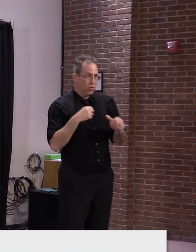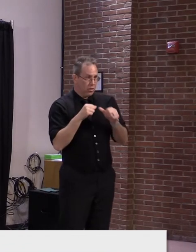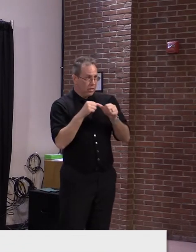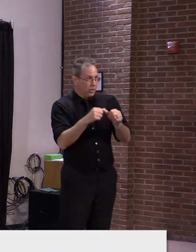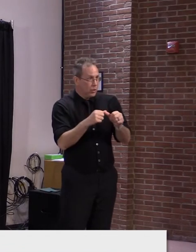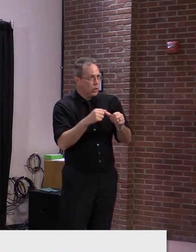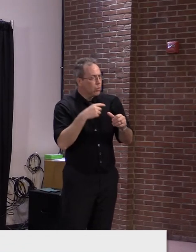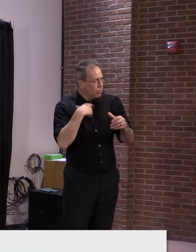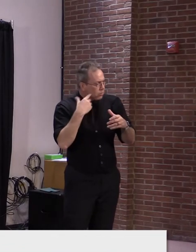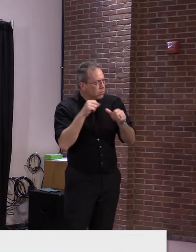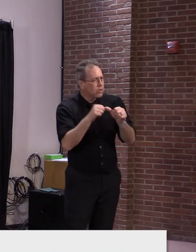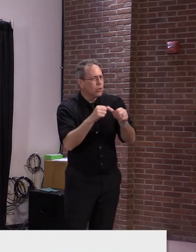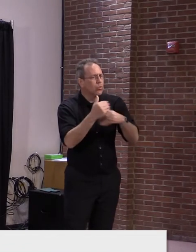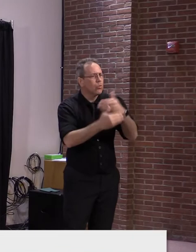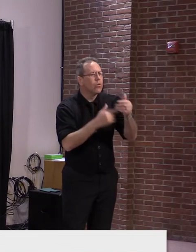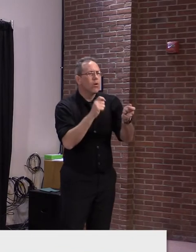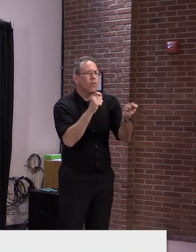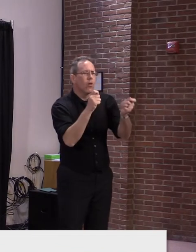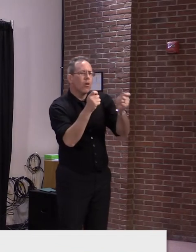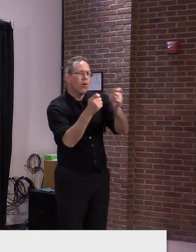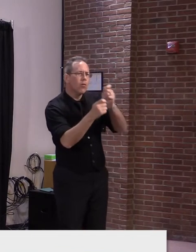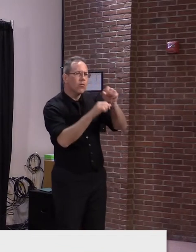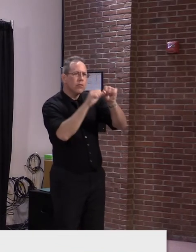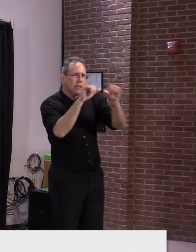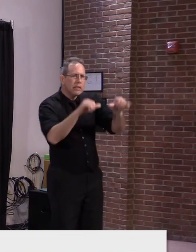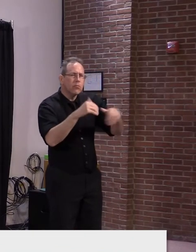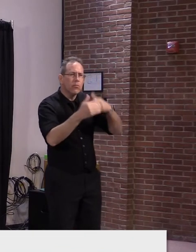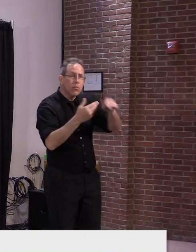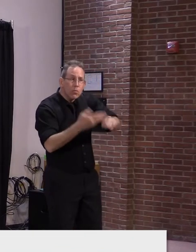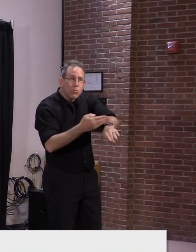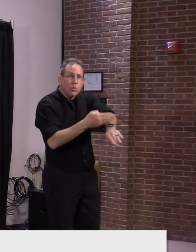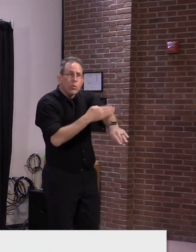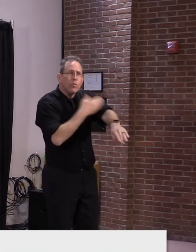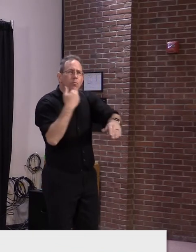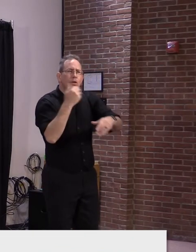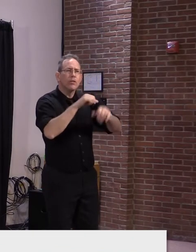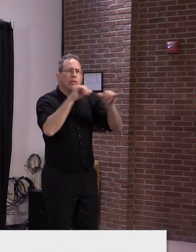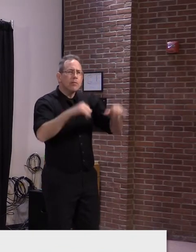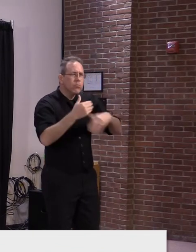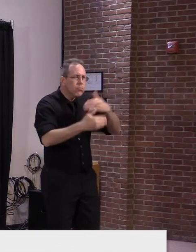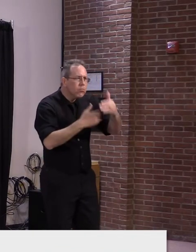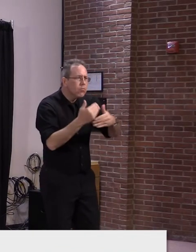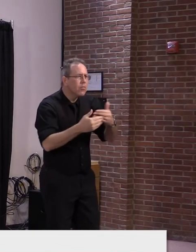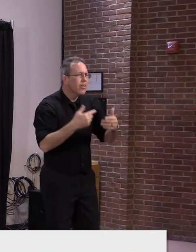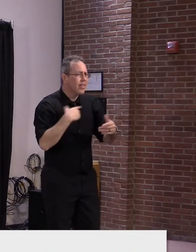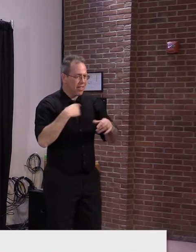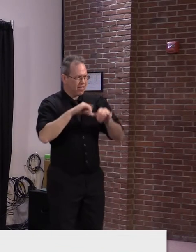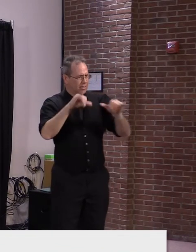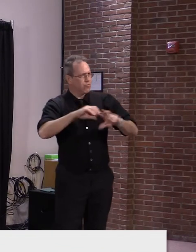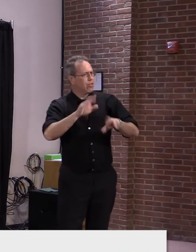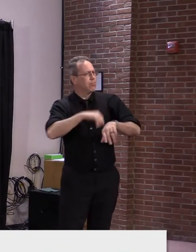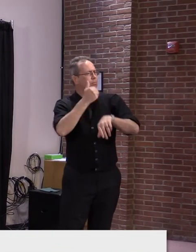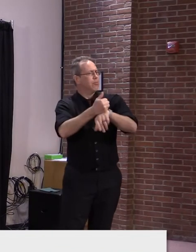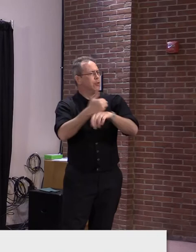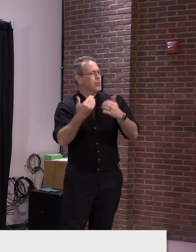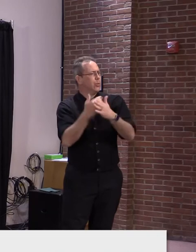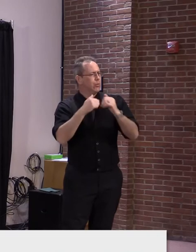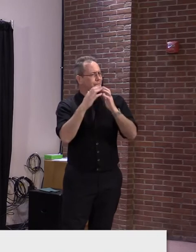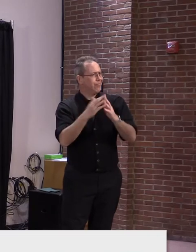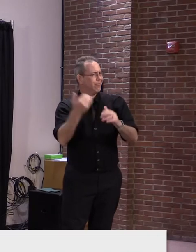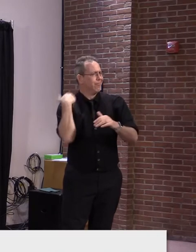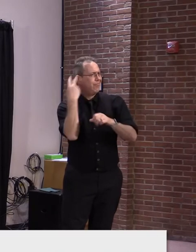improved on that. So we have those systems, we have the plays in place. So